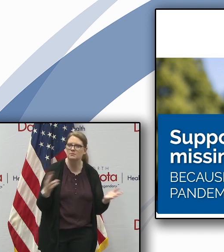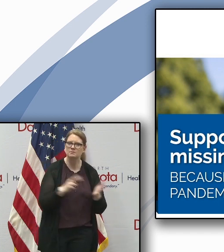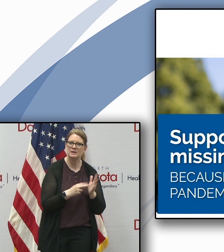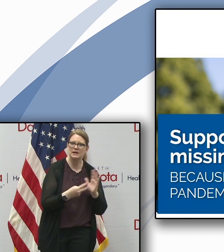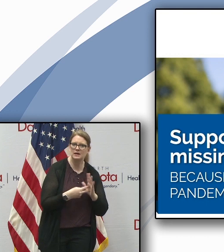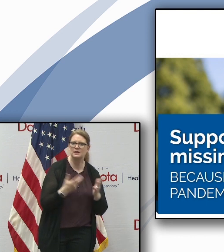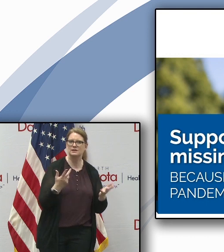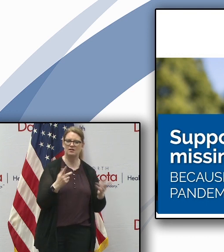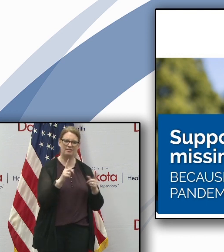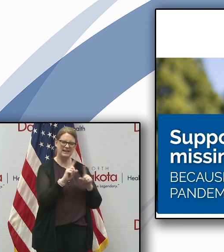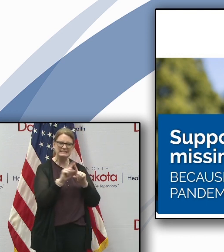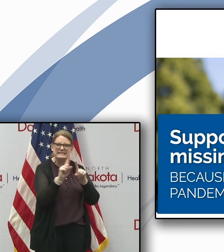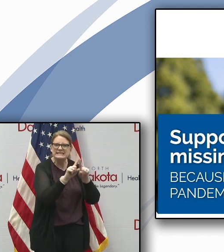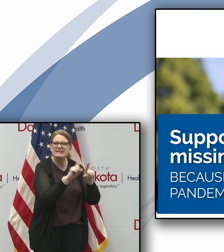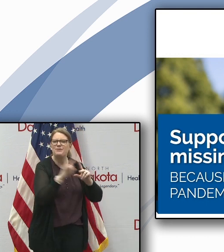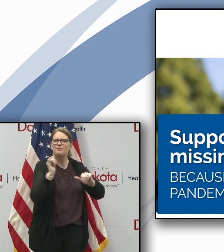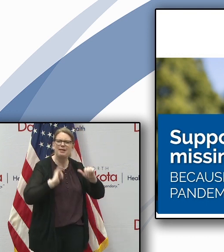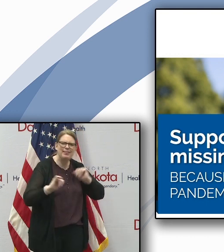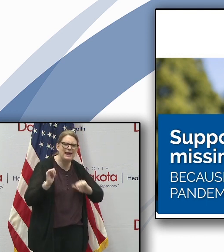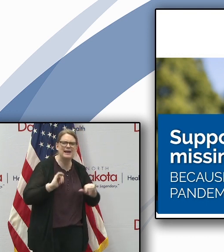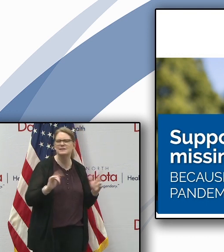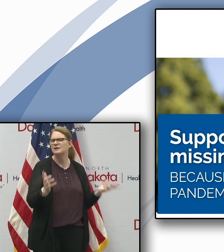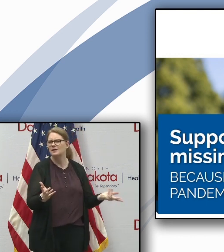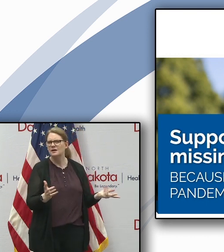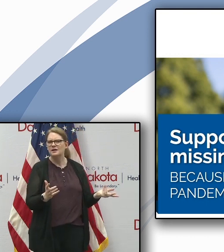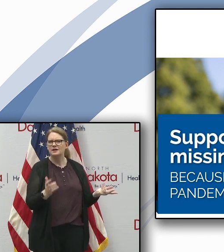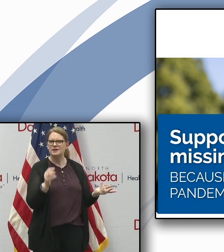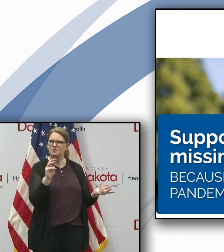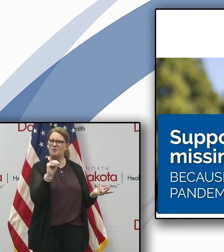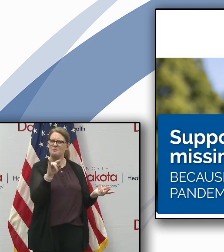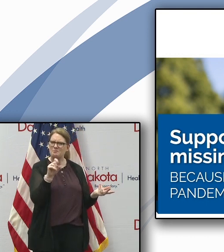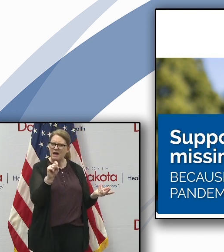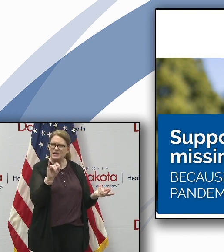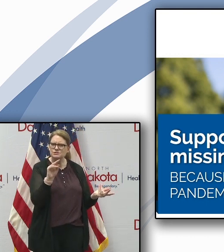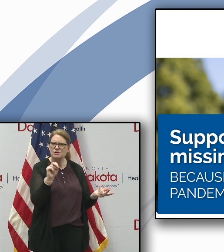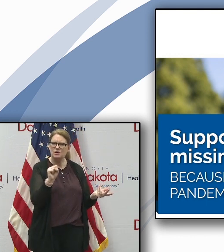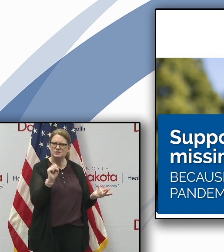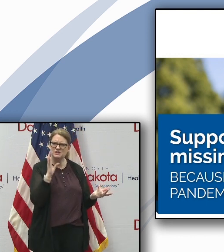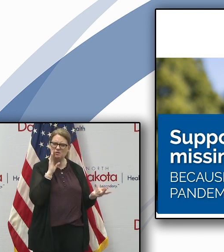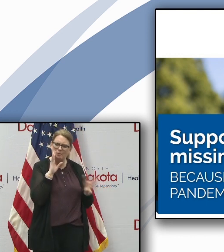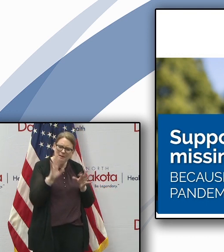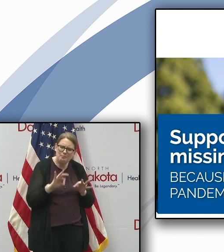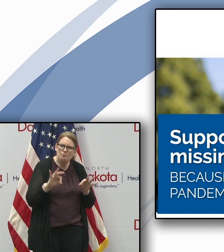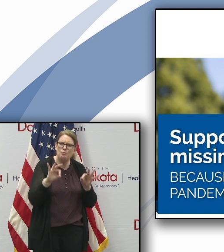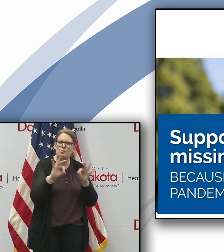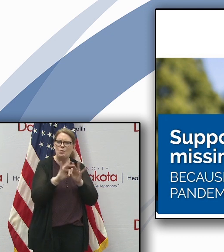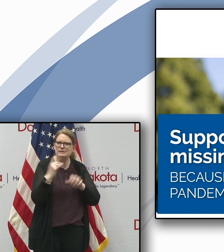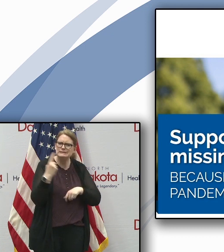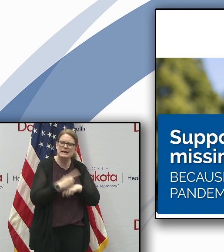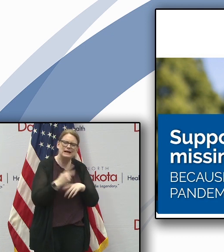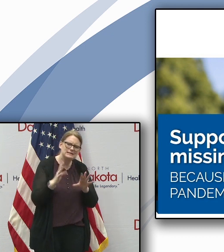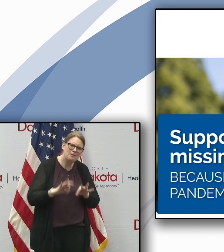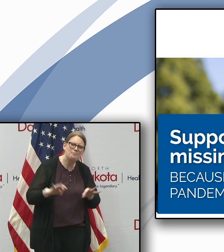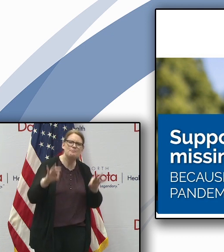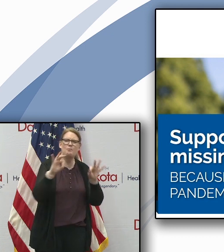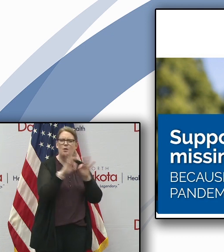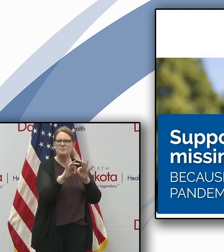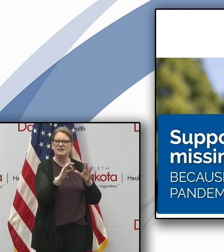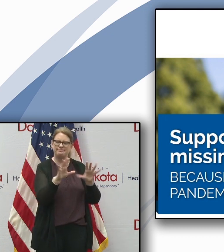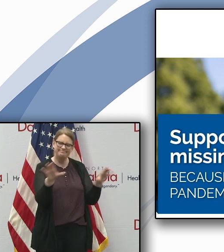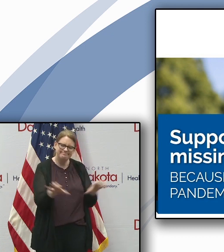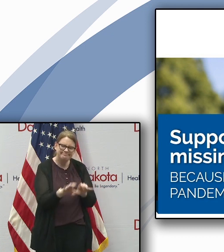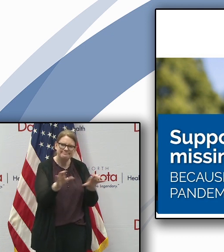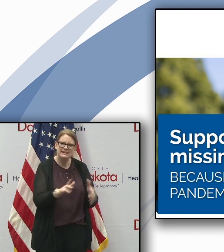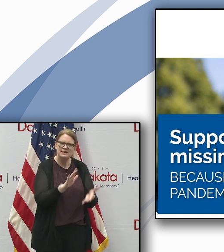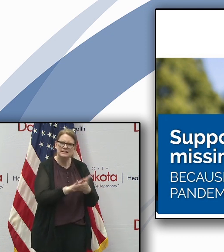Pageants, all of these things that were milestones that people had in their lives that they were working for, that gave them a sense of direction and purpose, are gone. And